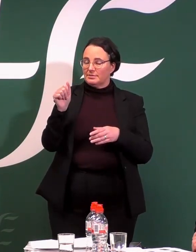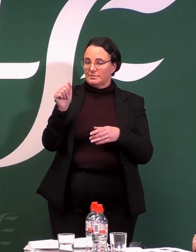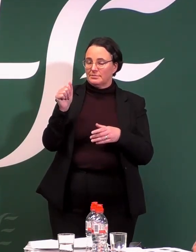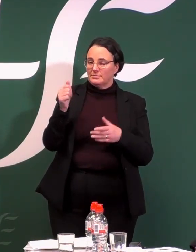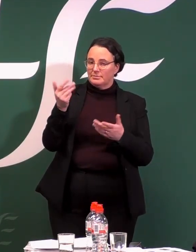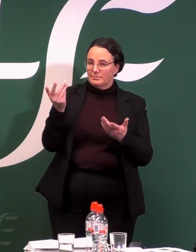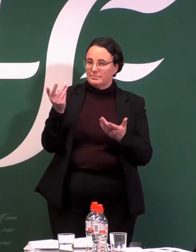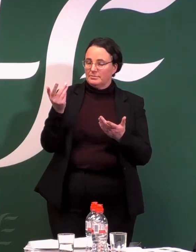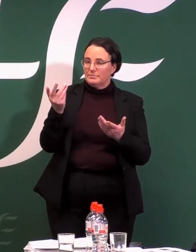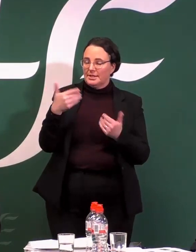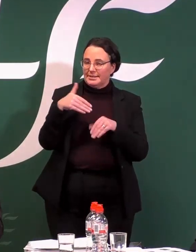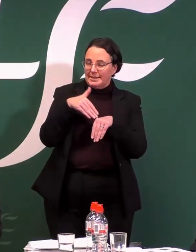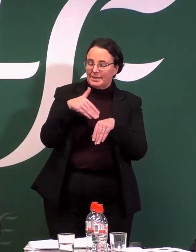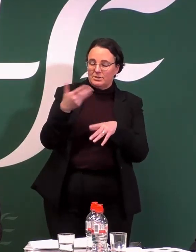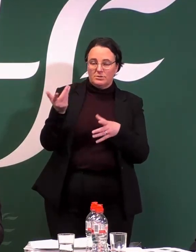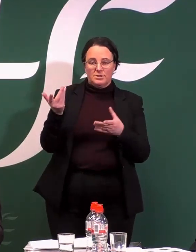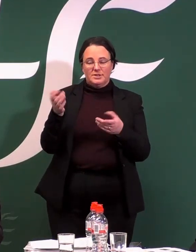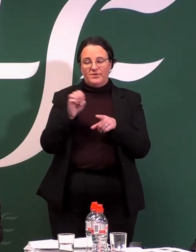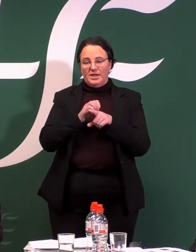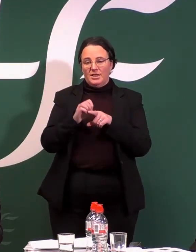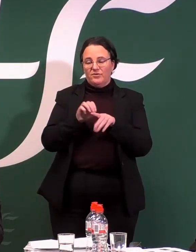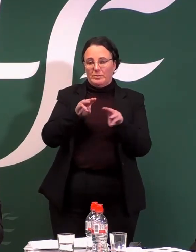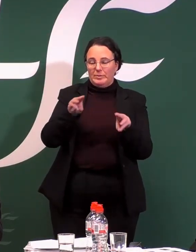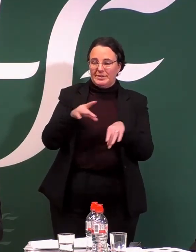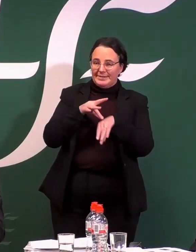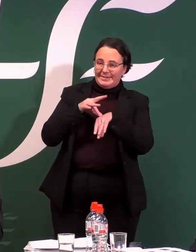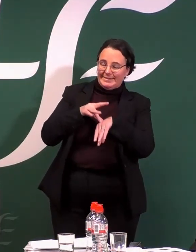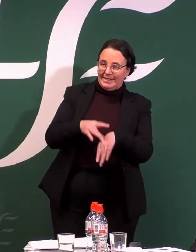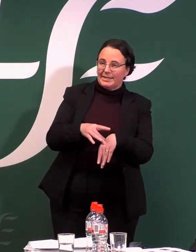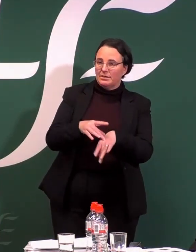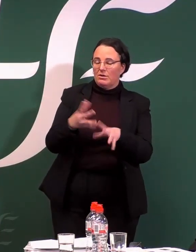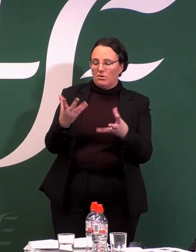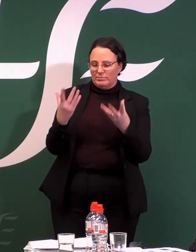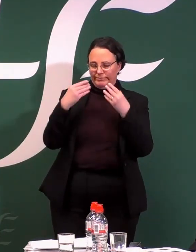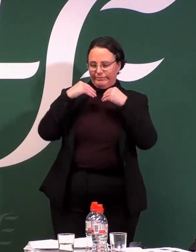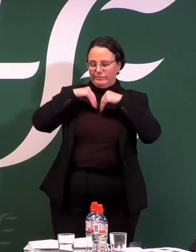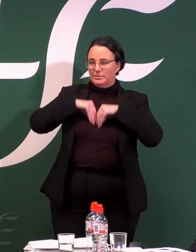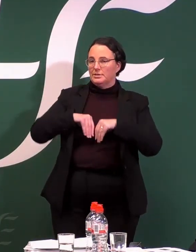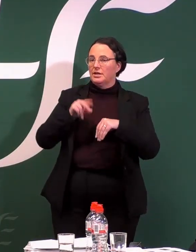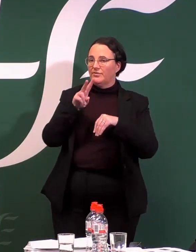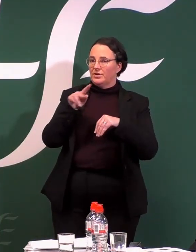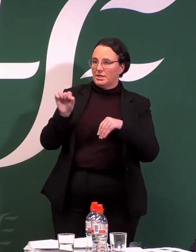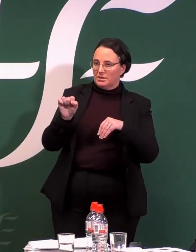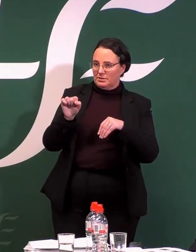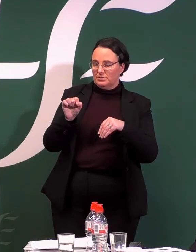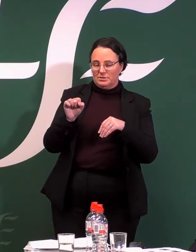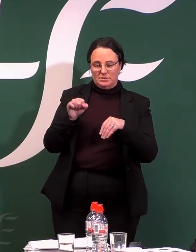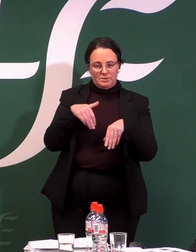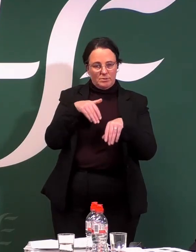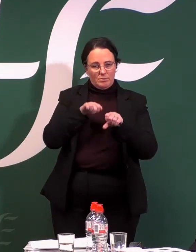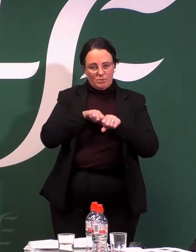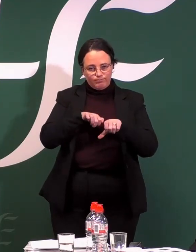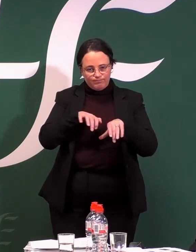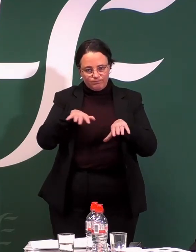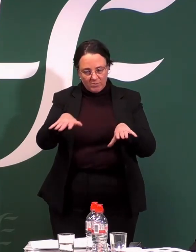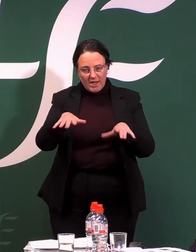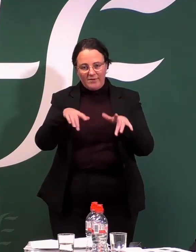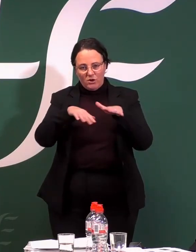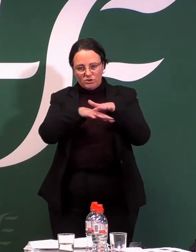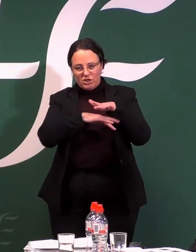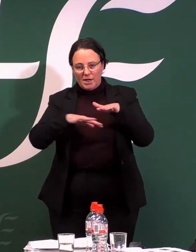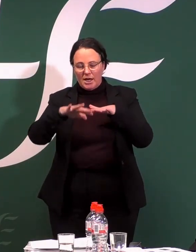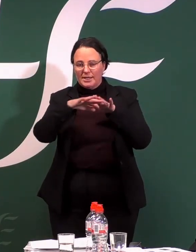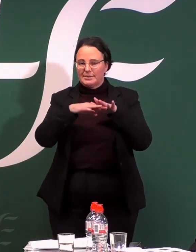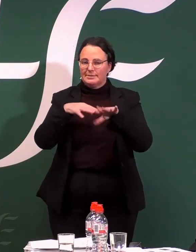attacking younger people. It was because if enough people get sick or acquire the virus, then eventually somebody without an underlying condition is going to